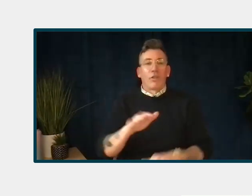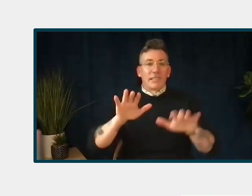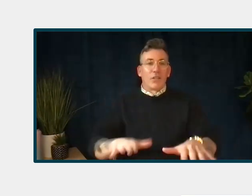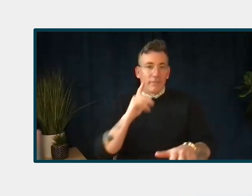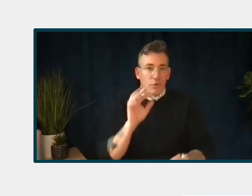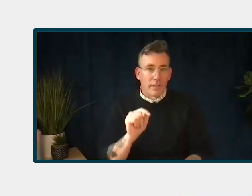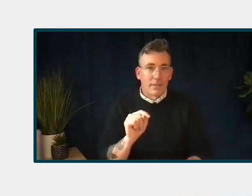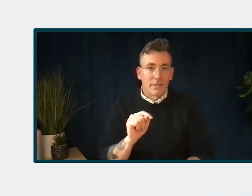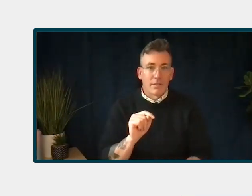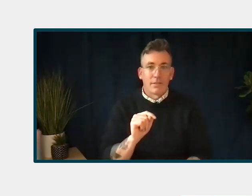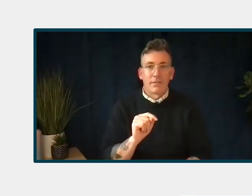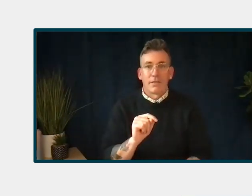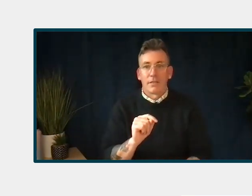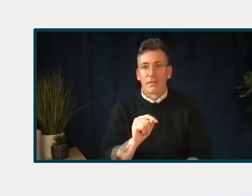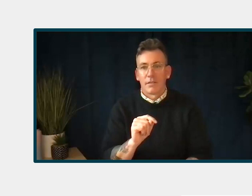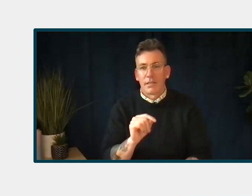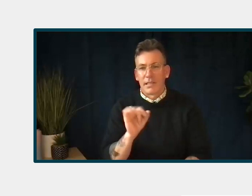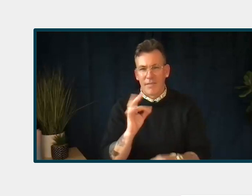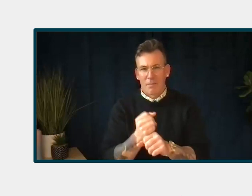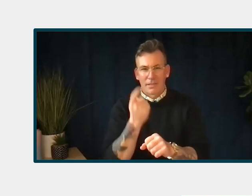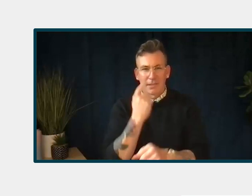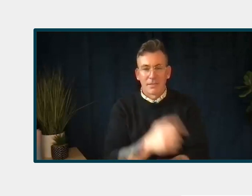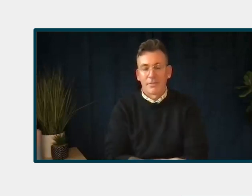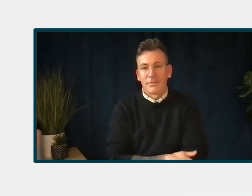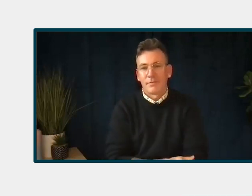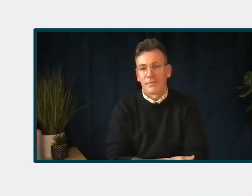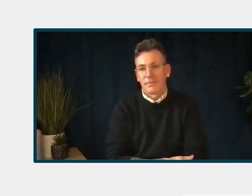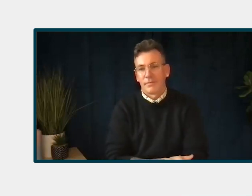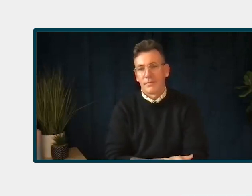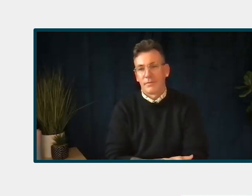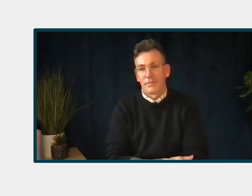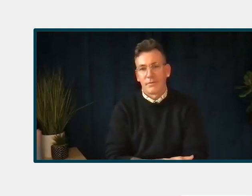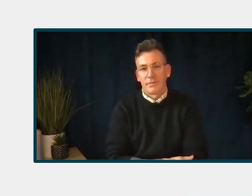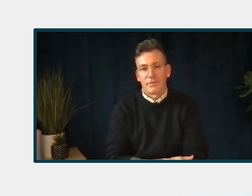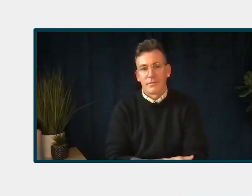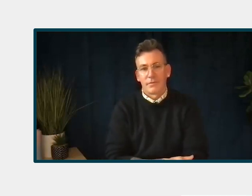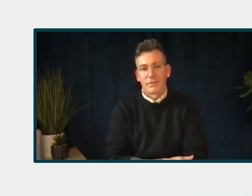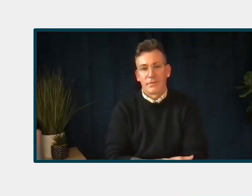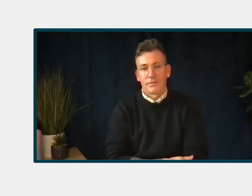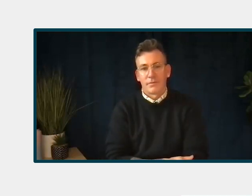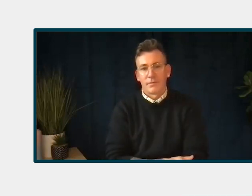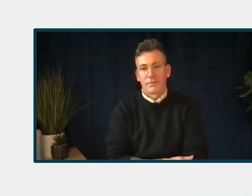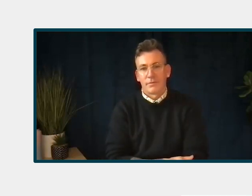and never settle for it, if that makes sense.